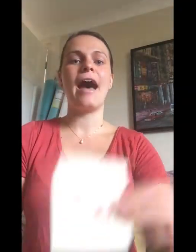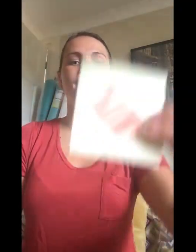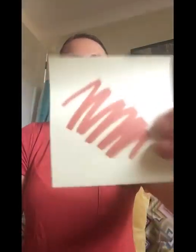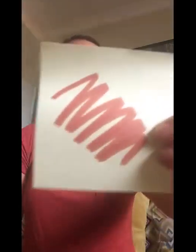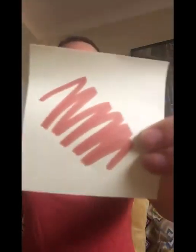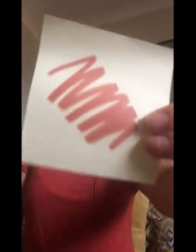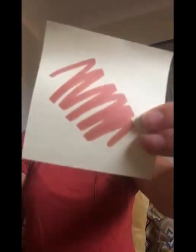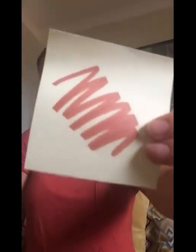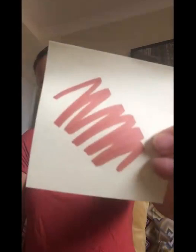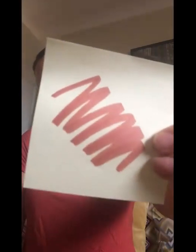Brown.